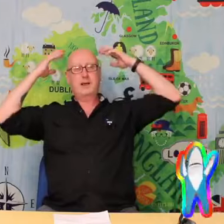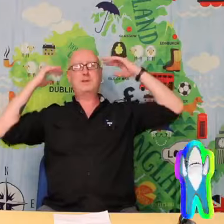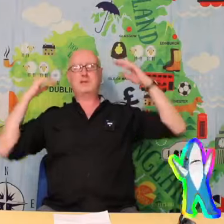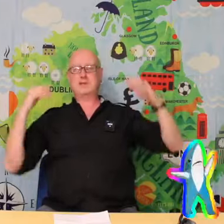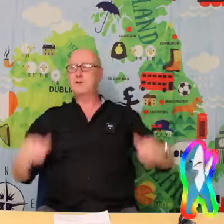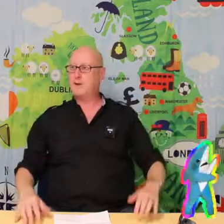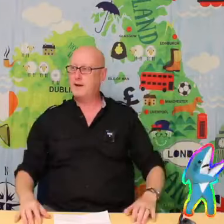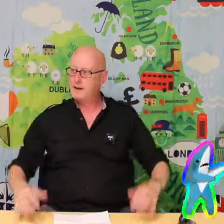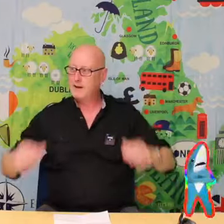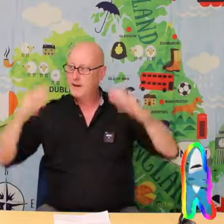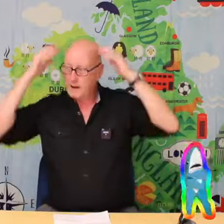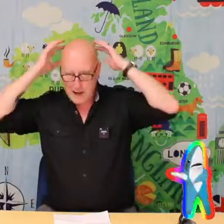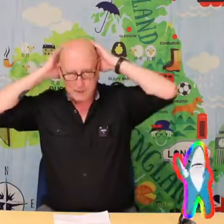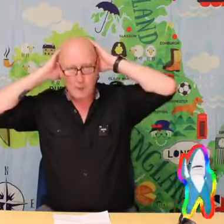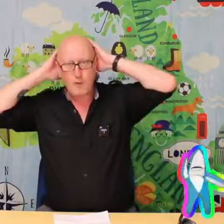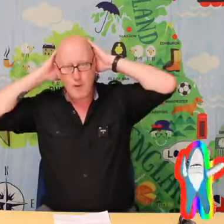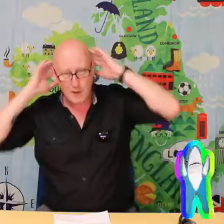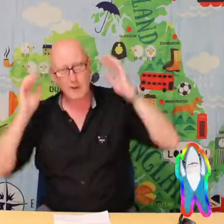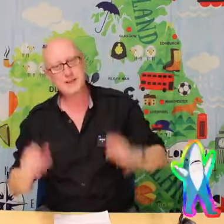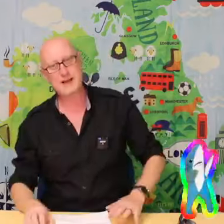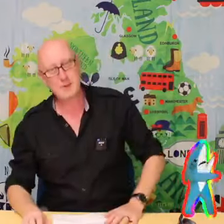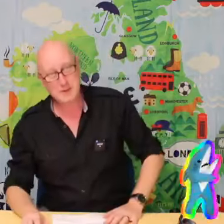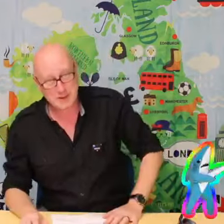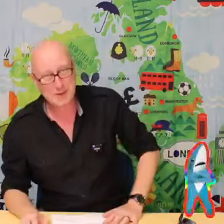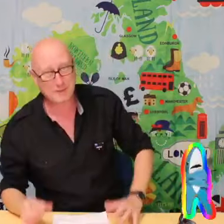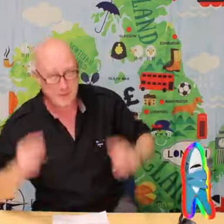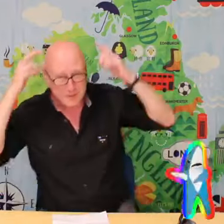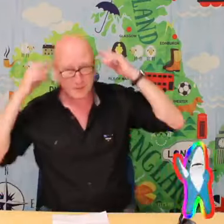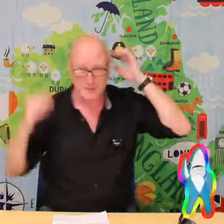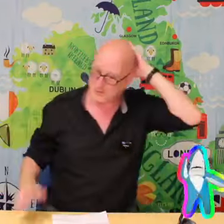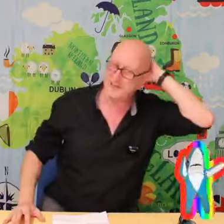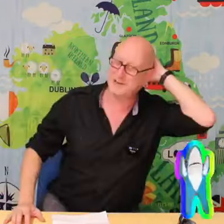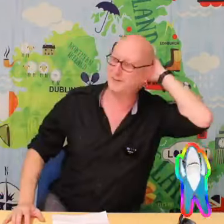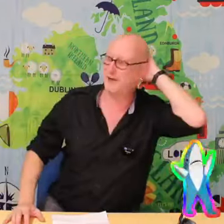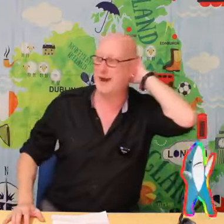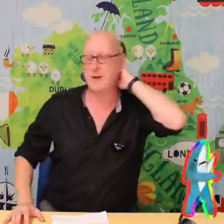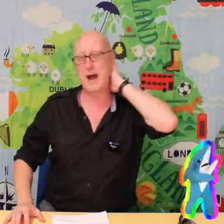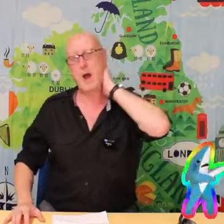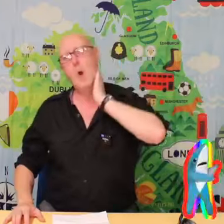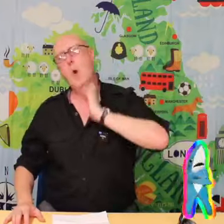of cellophane. Sweating. You were red hot. It was just having those few strands. I was sweating looking at you.